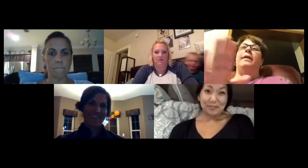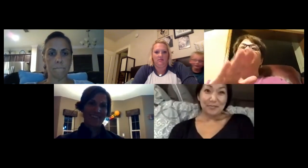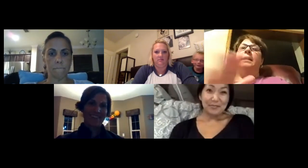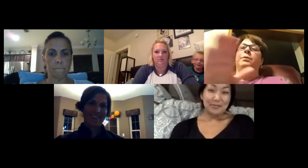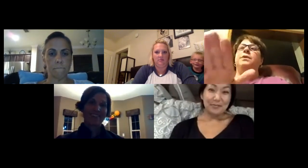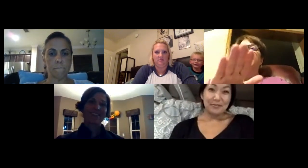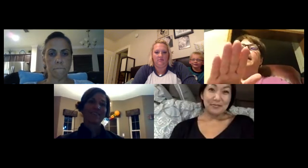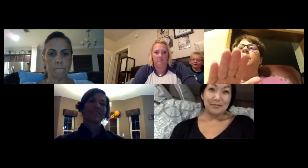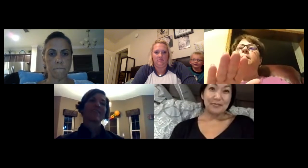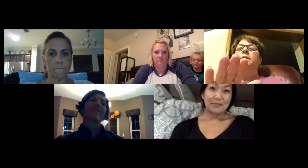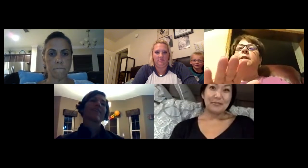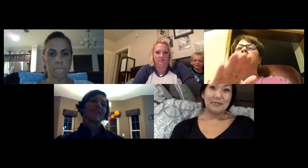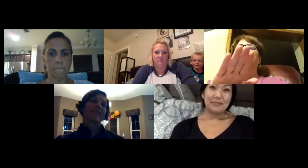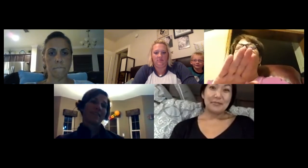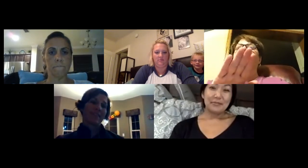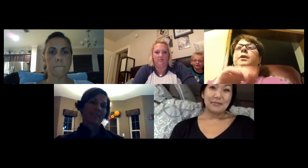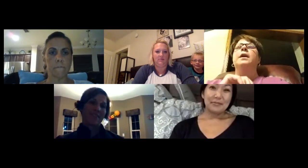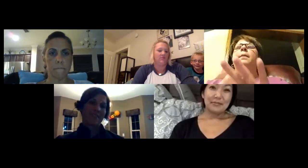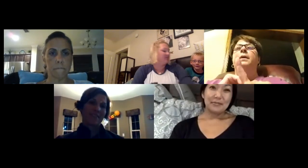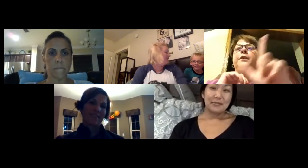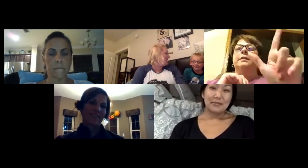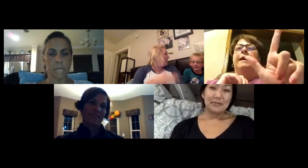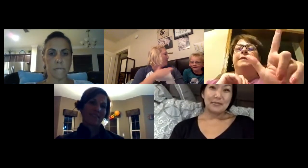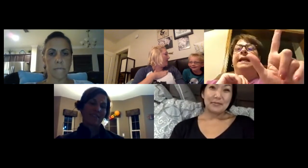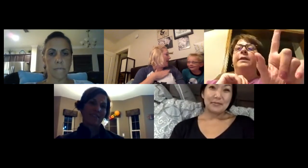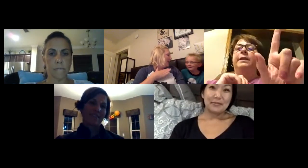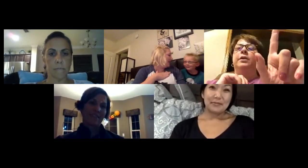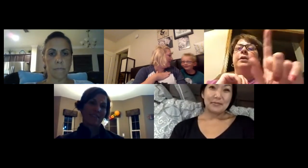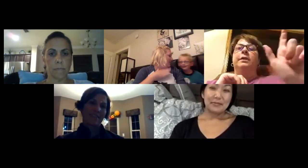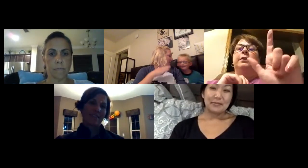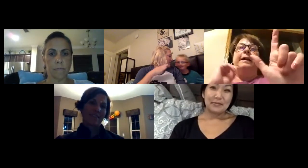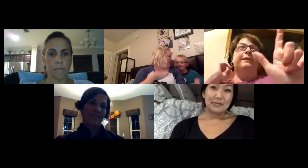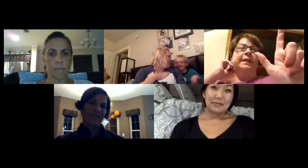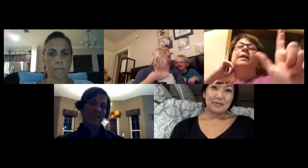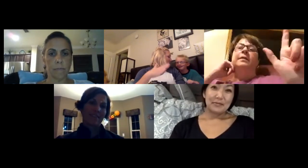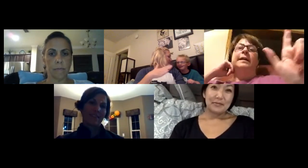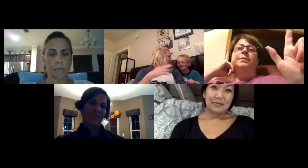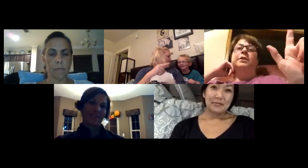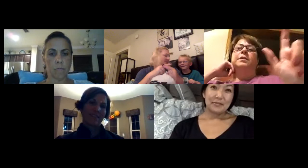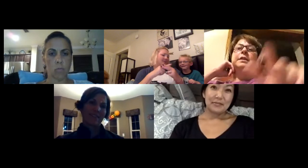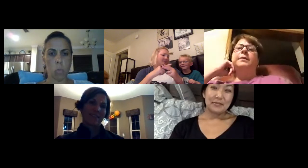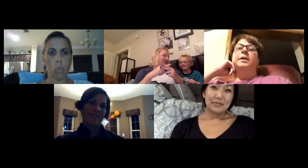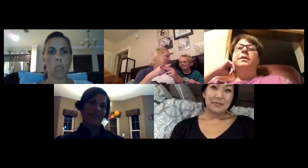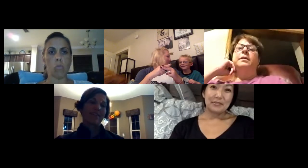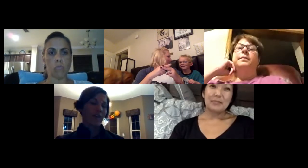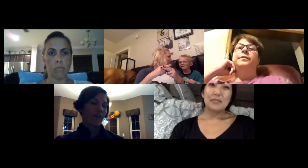That's what you sign with, so it doesn't look awkward. But if you're a left-hander, you're a lefty, then that's what you'll sign with. Yeah.